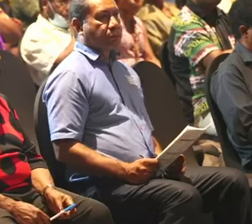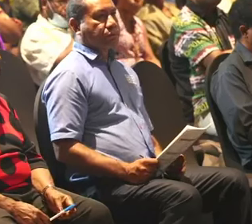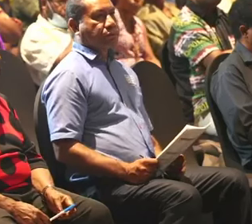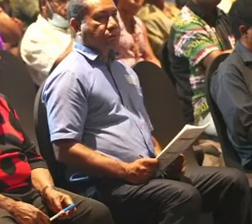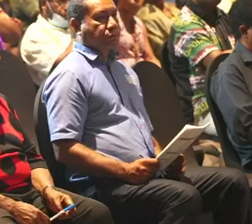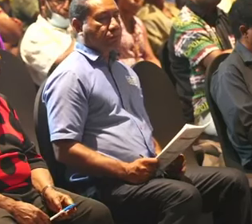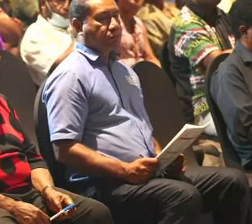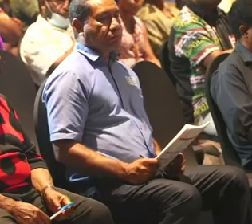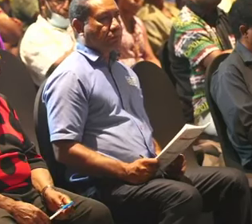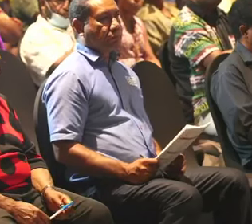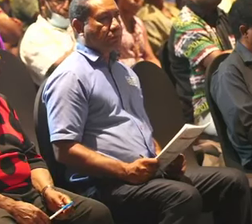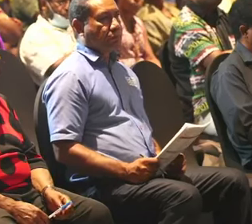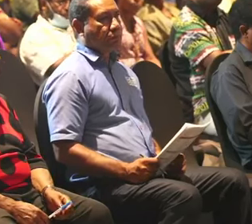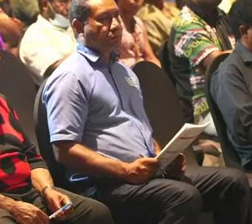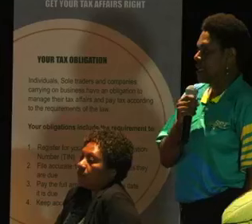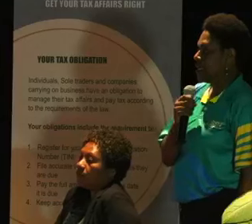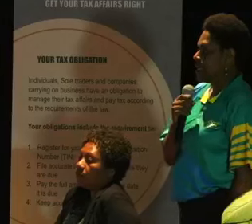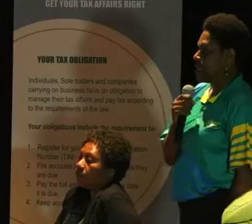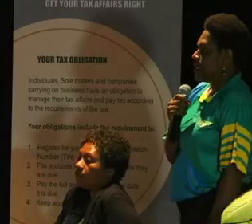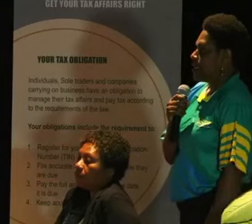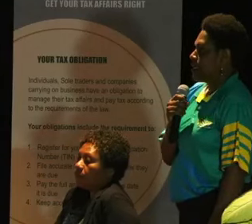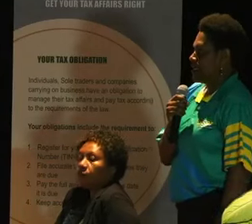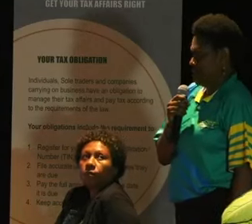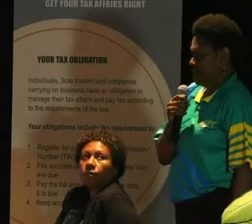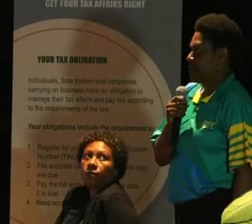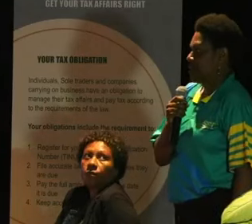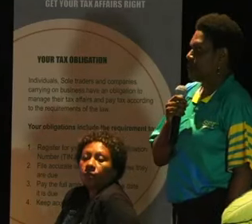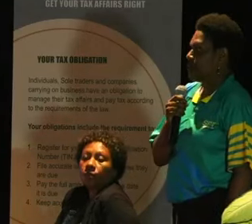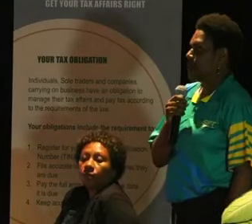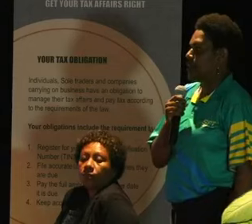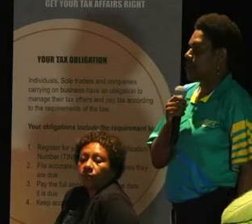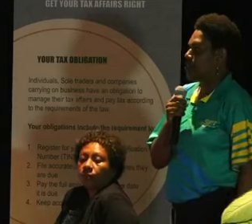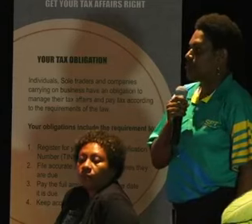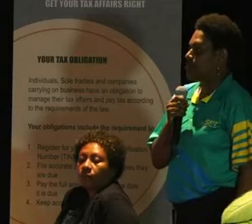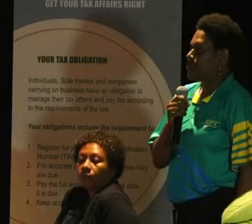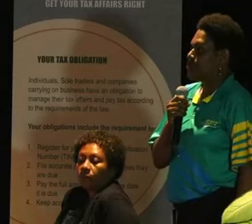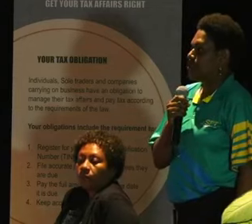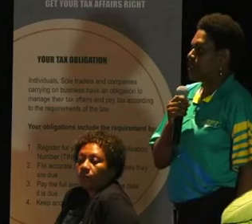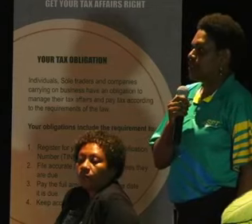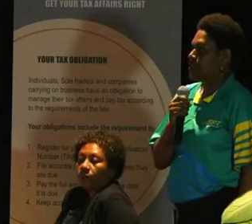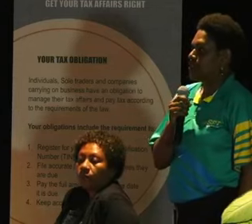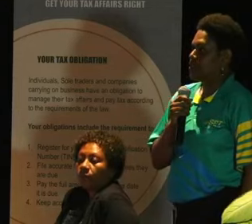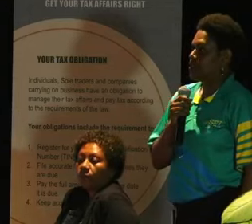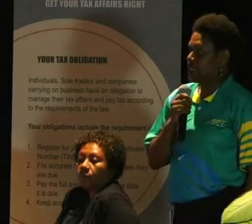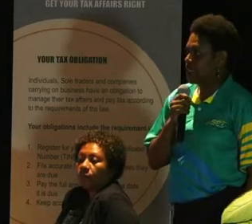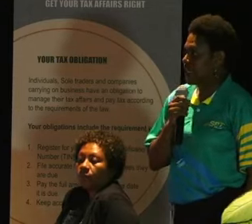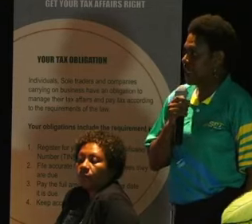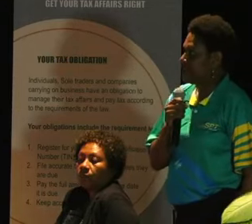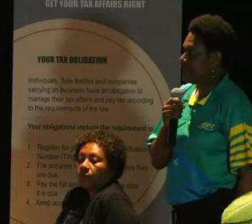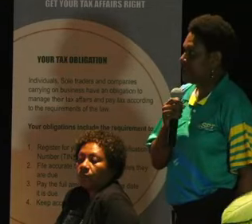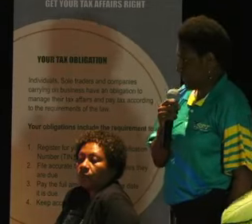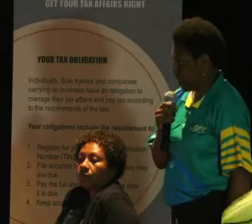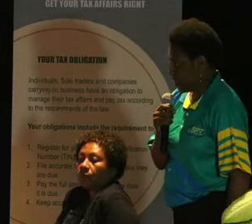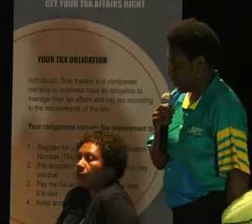entities with the IPA that our good director has gone through already. So once